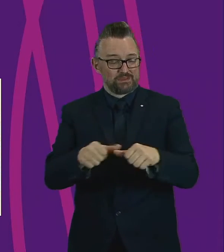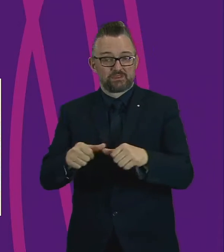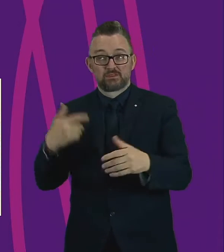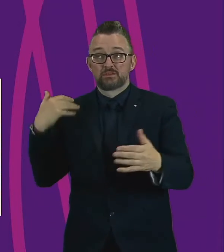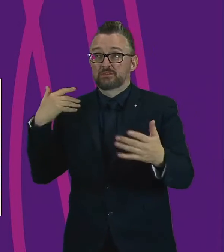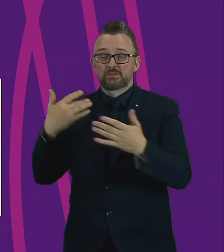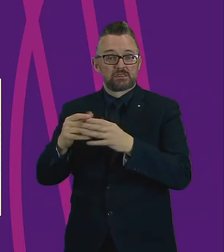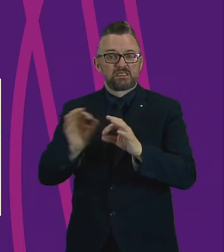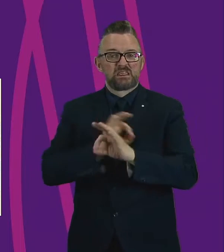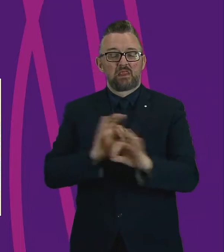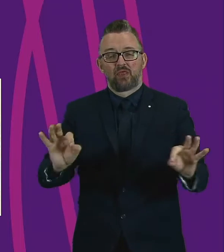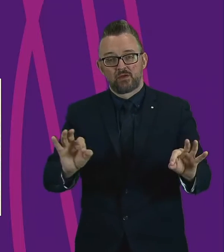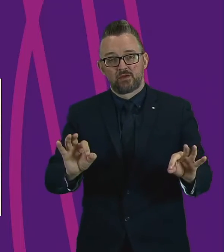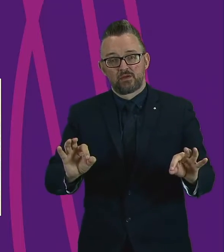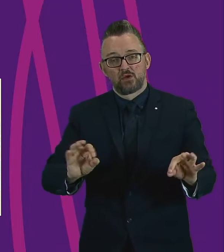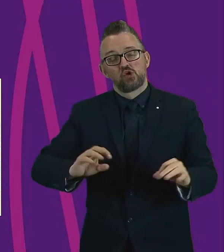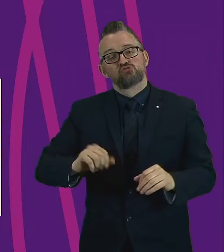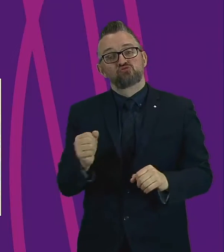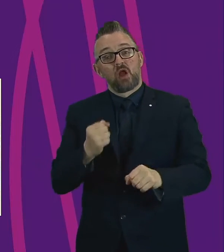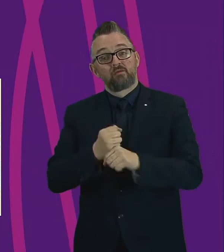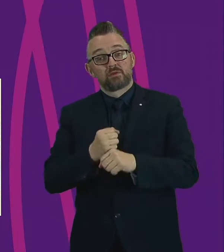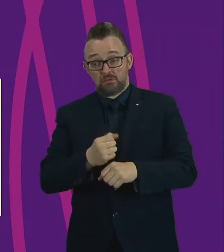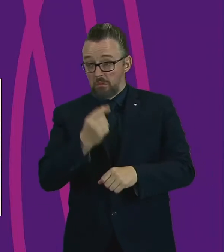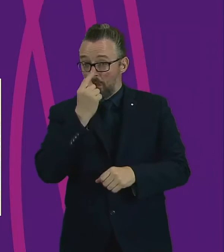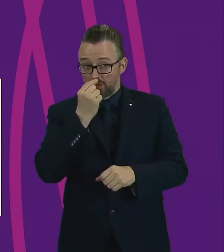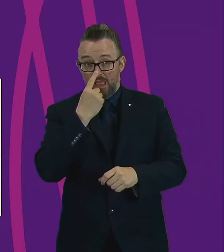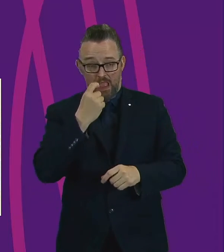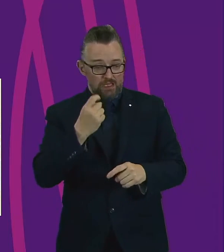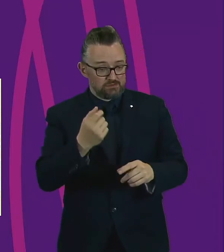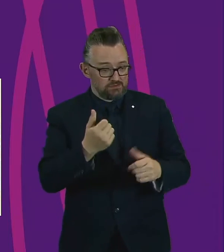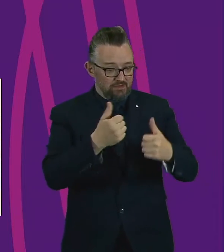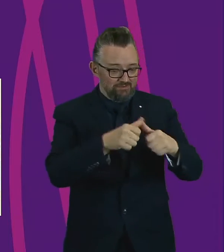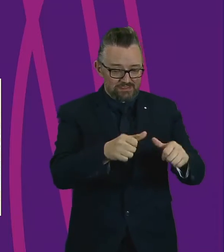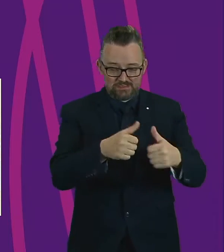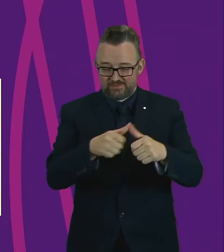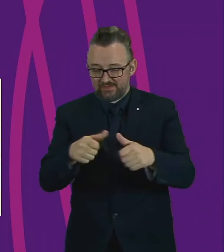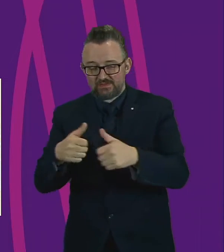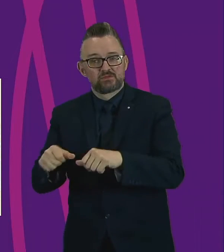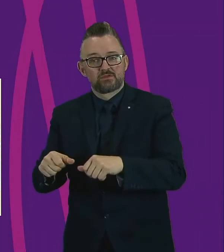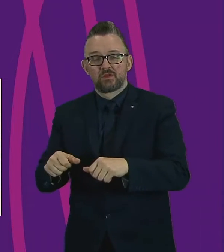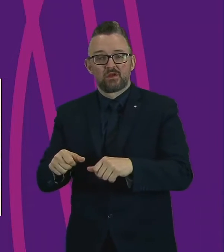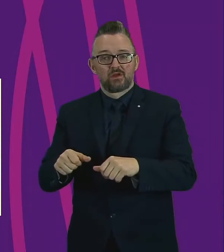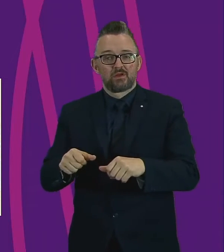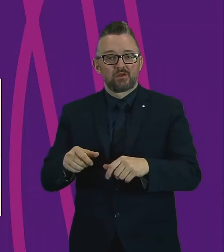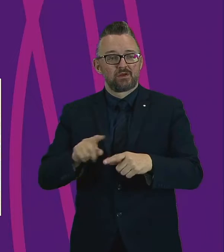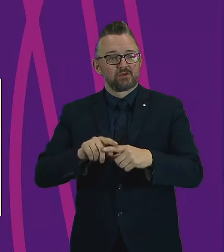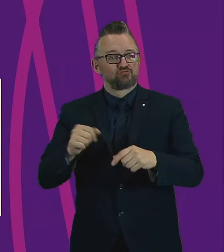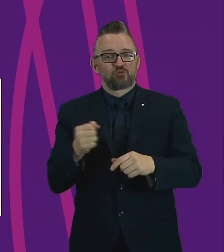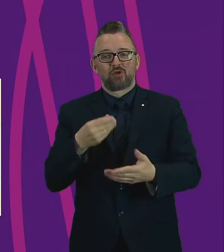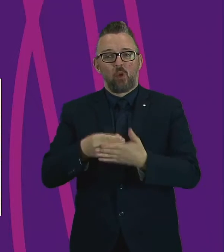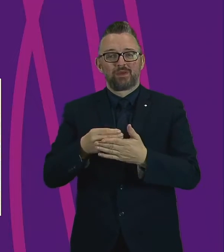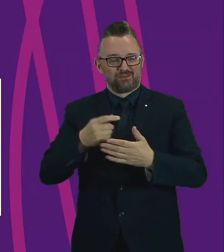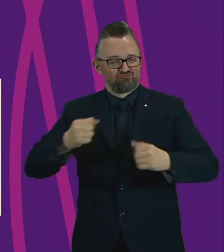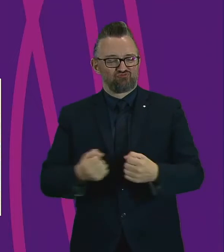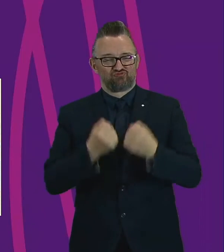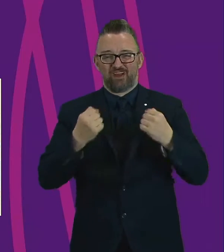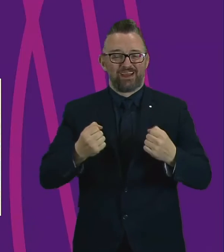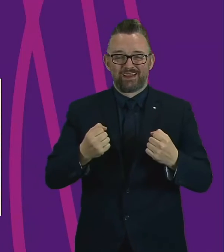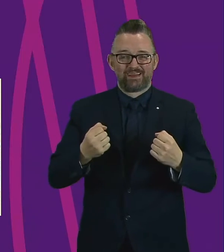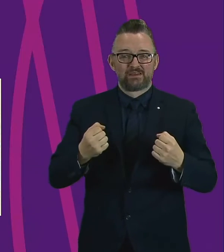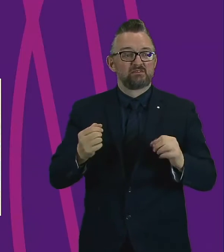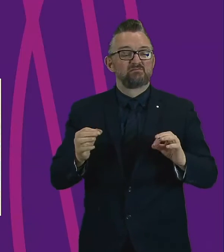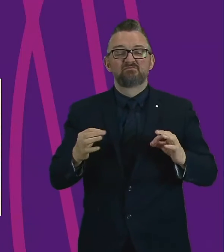years when the Scottish Government could have been taking action to diversify and strengthen the Scottish economy, it has failed